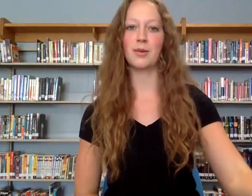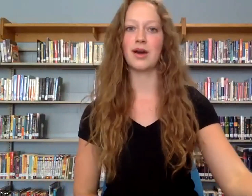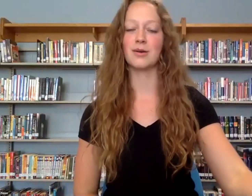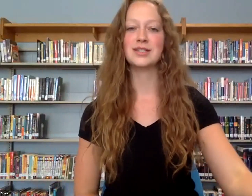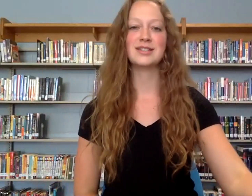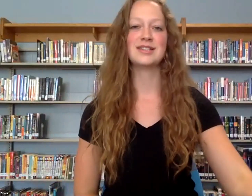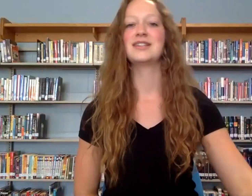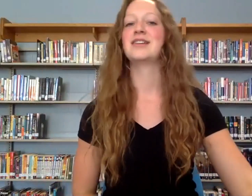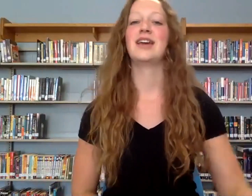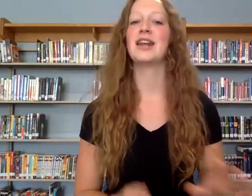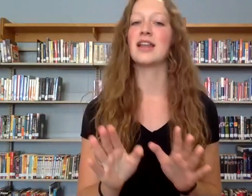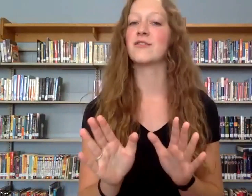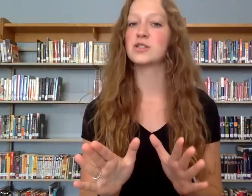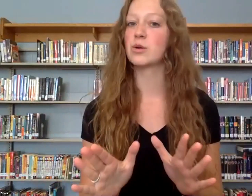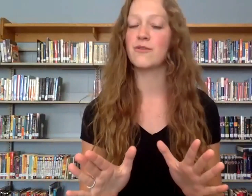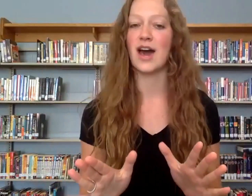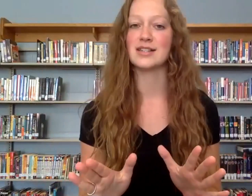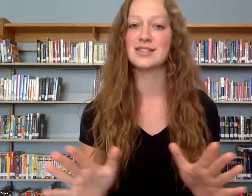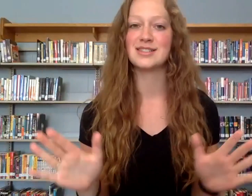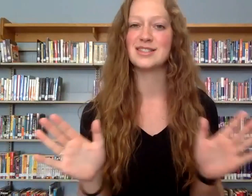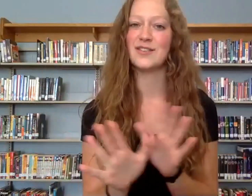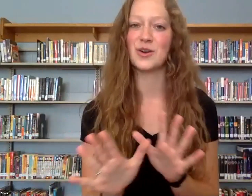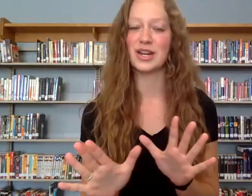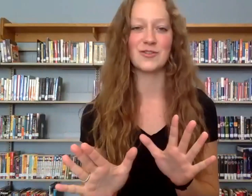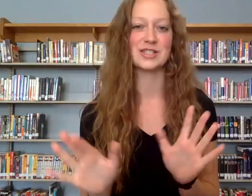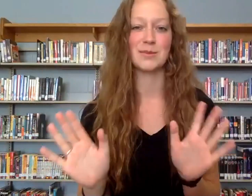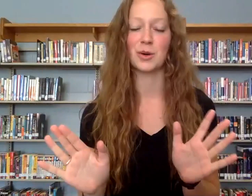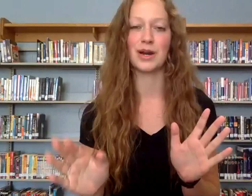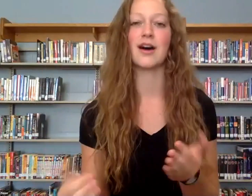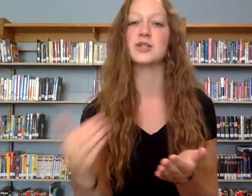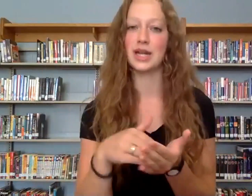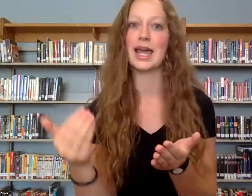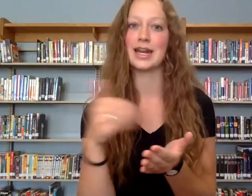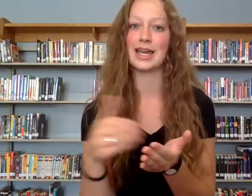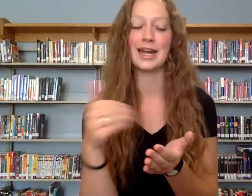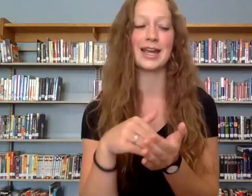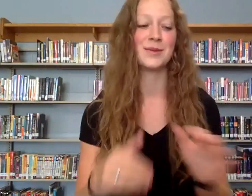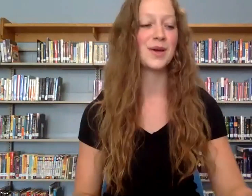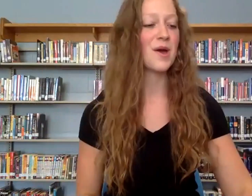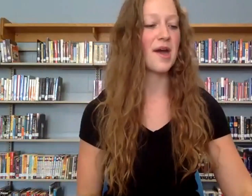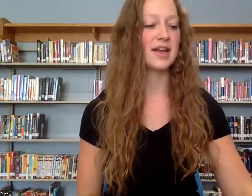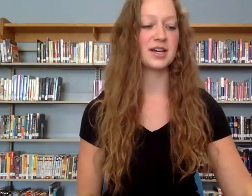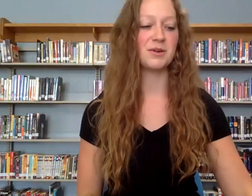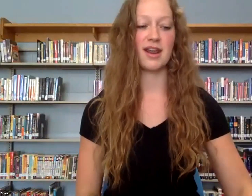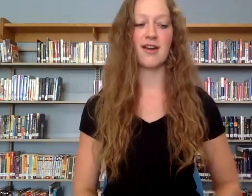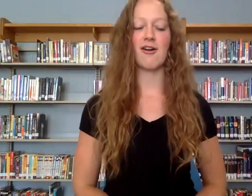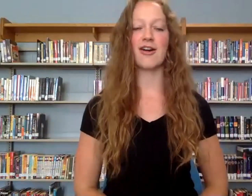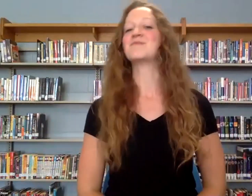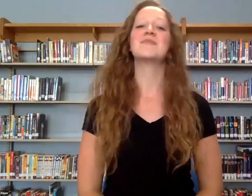we go. And again, the first one will be fast. If you don't get it the first time, don't worry. I'll do it again and again and again until you get it. Okay.